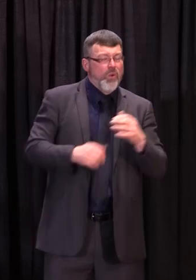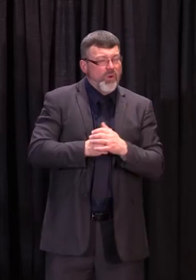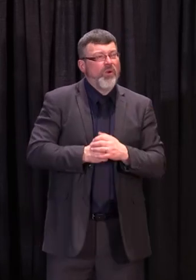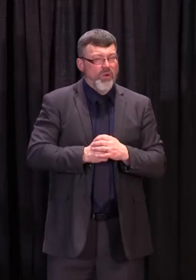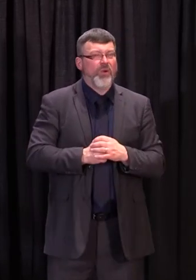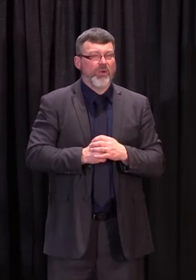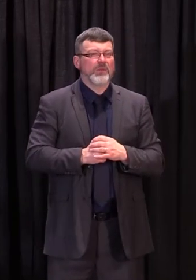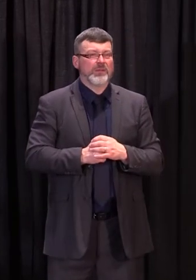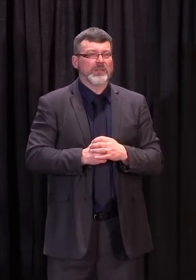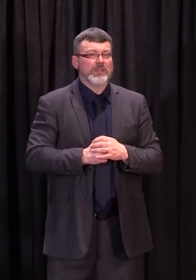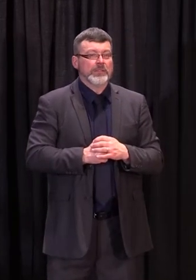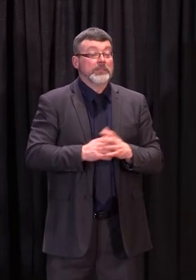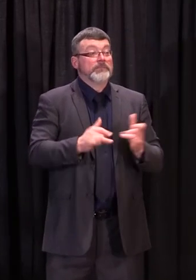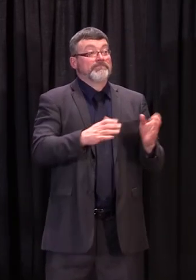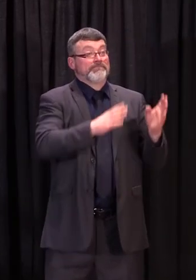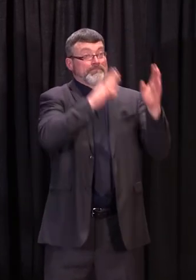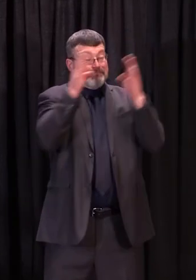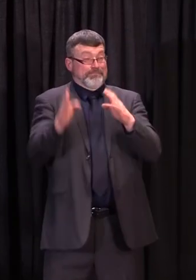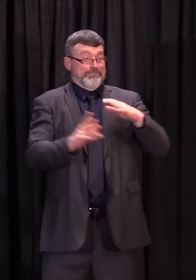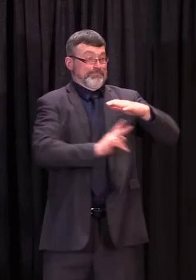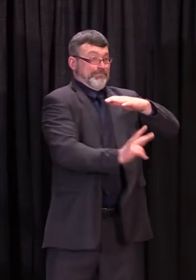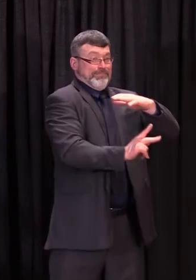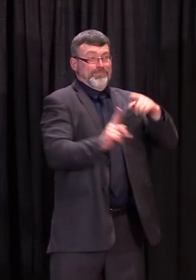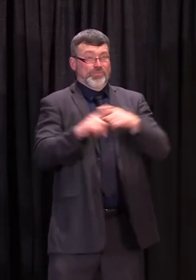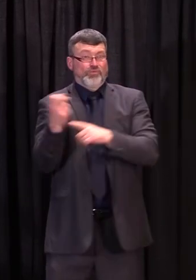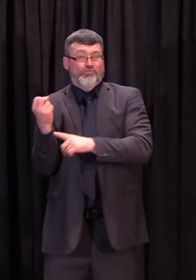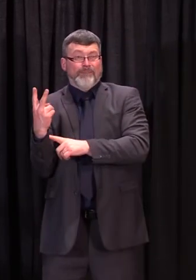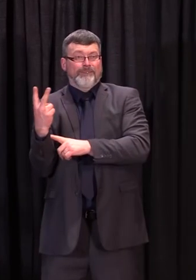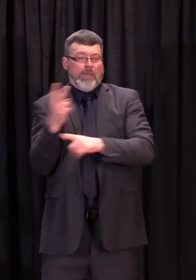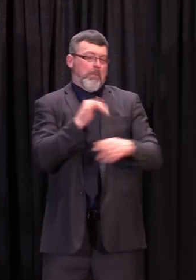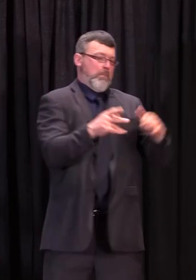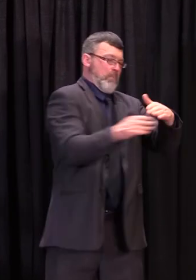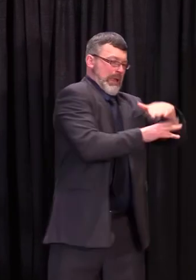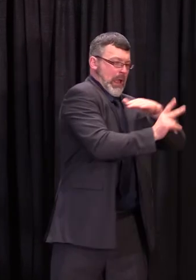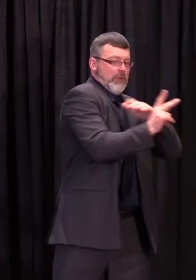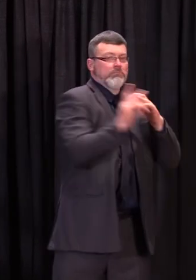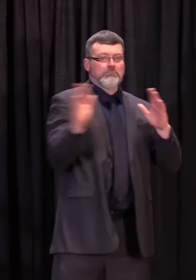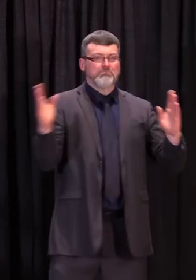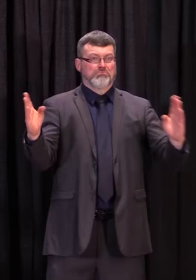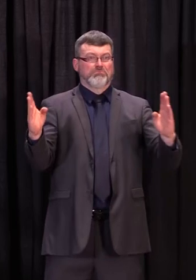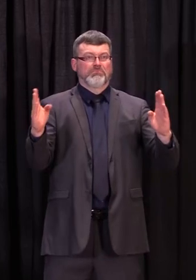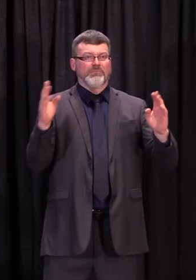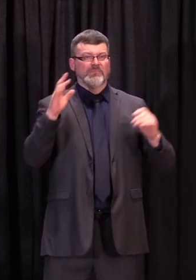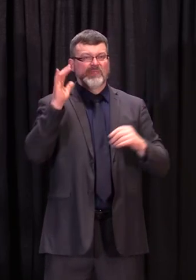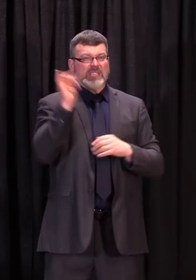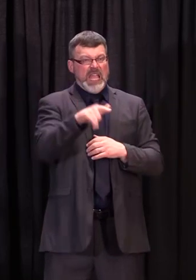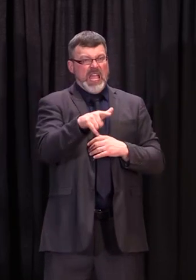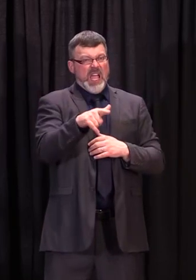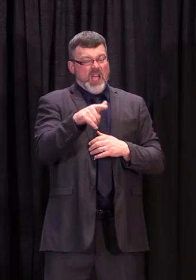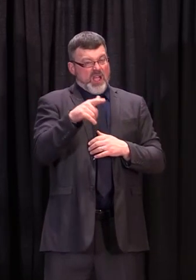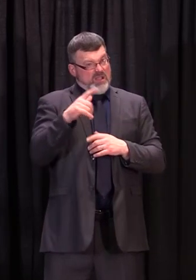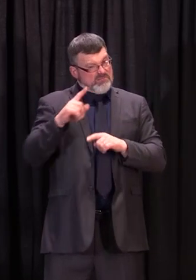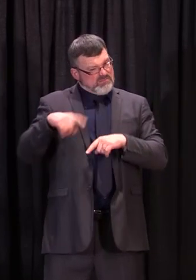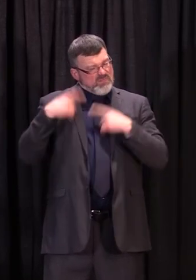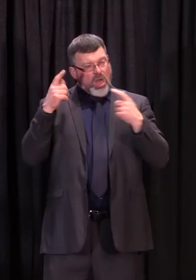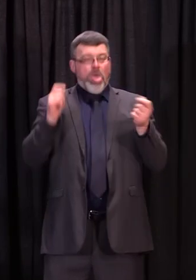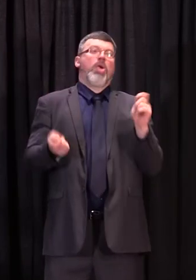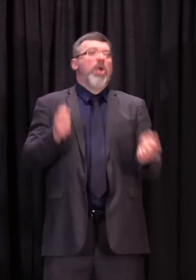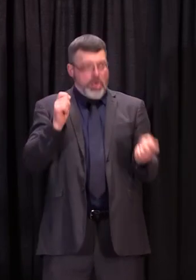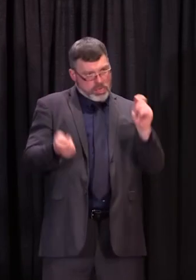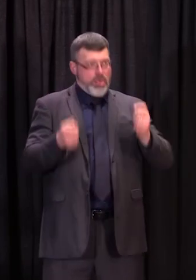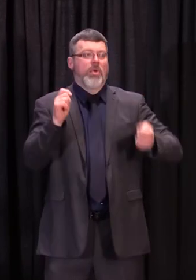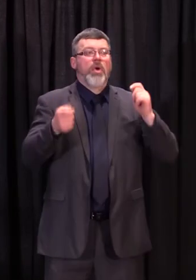Turning now to pre-K through 12, this has been one of the most turbulent stretches we've